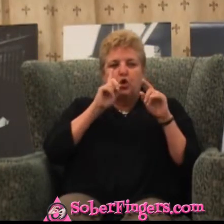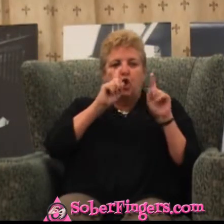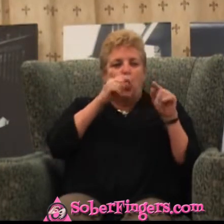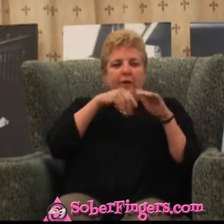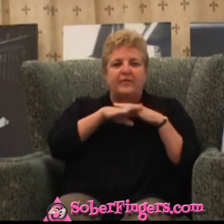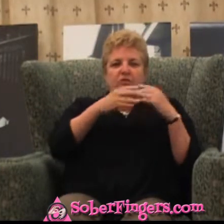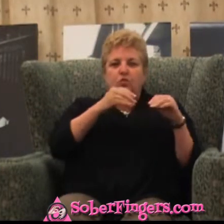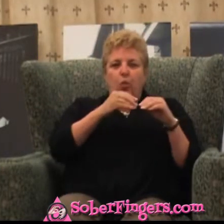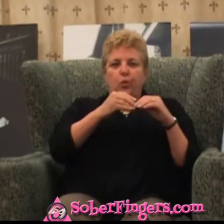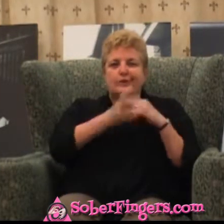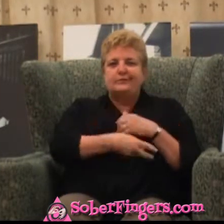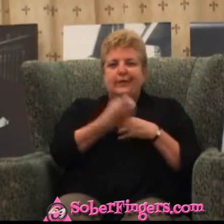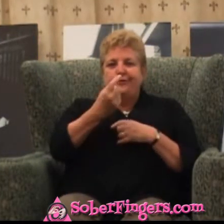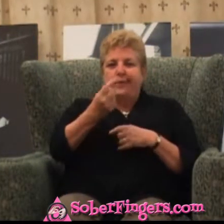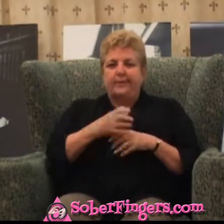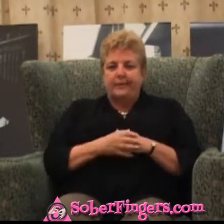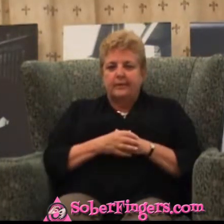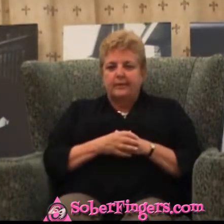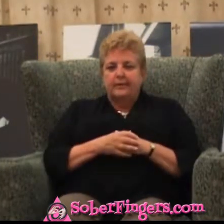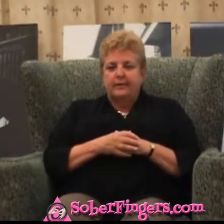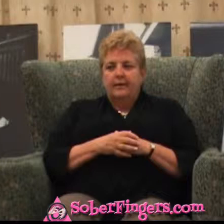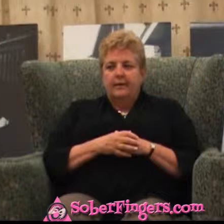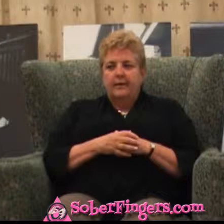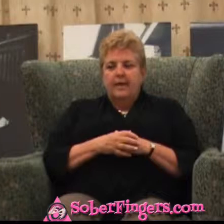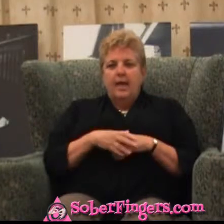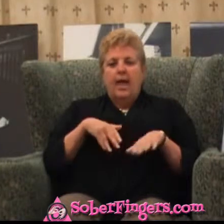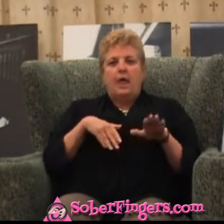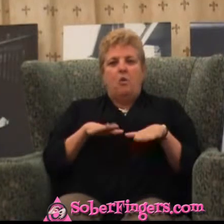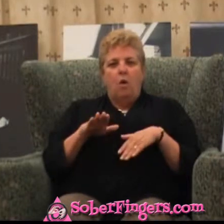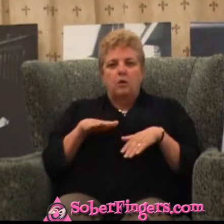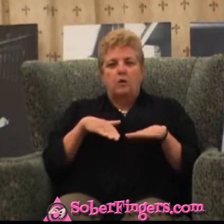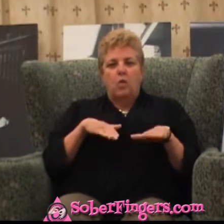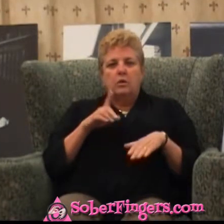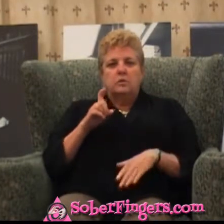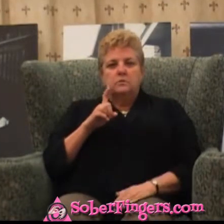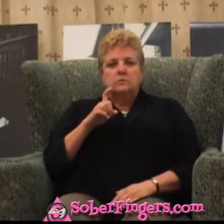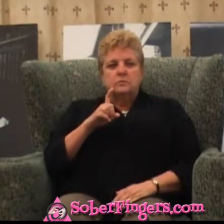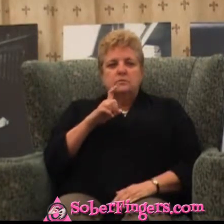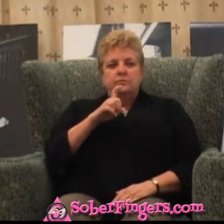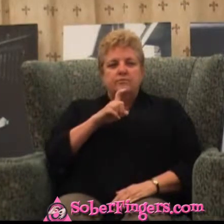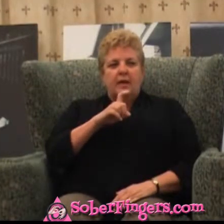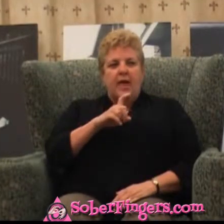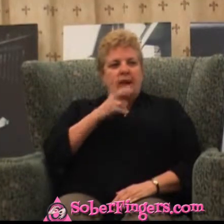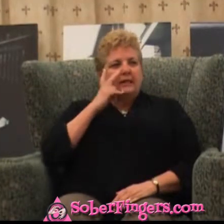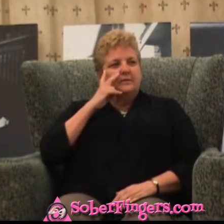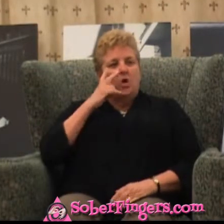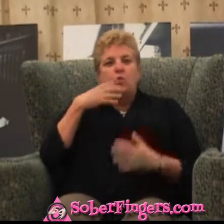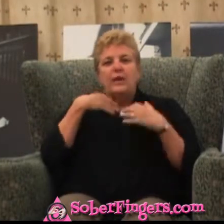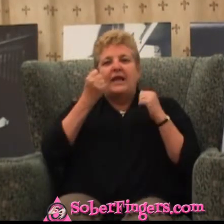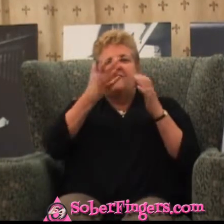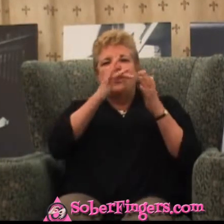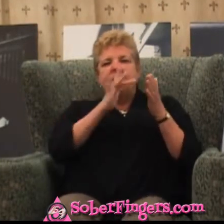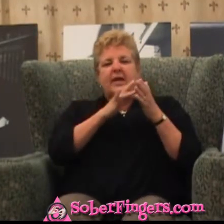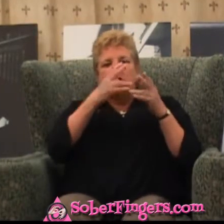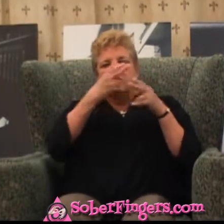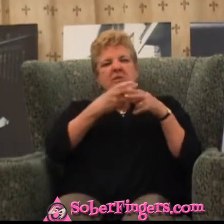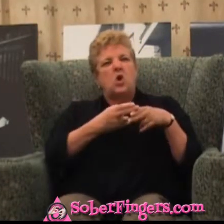shoplift. And I walked further down the street, and there was a recovery center called The